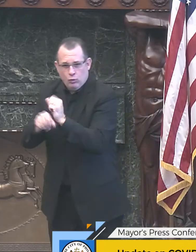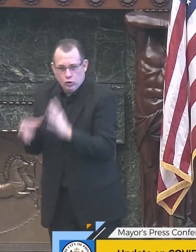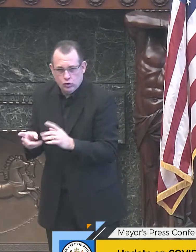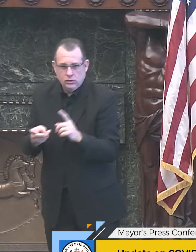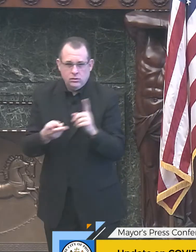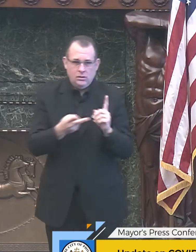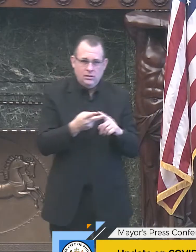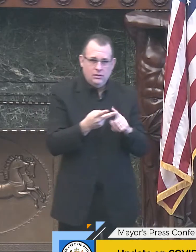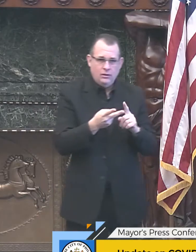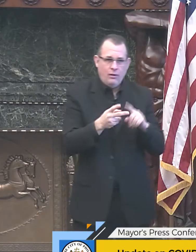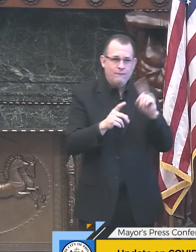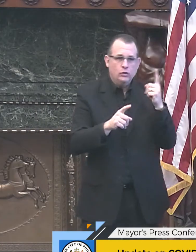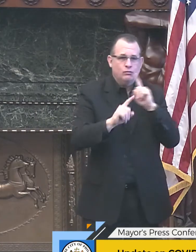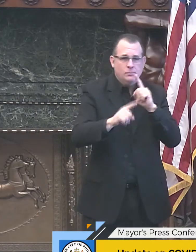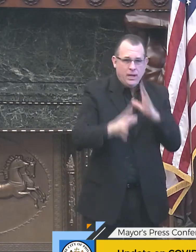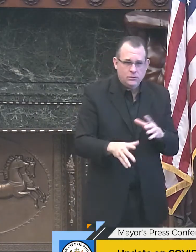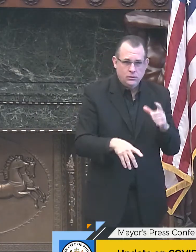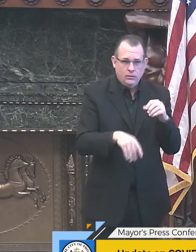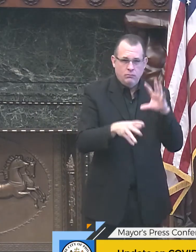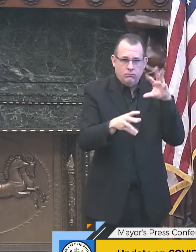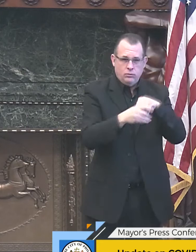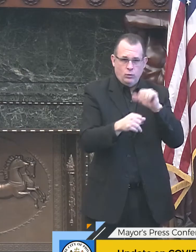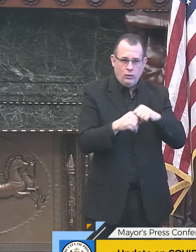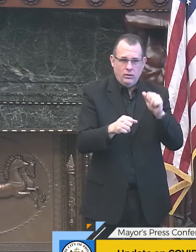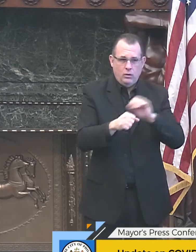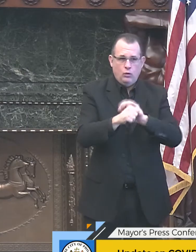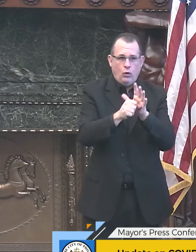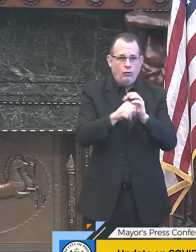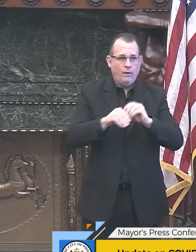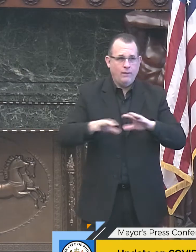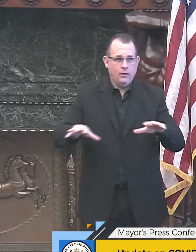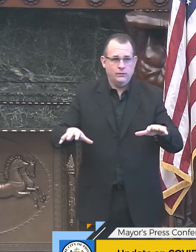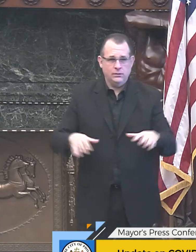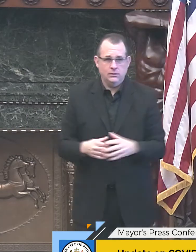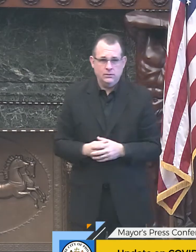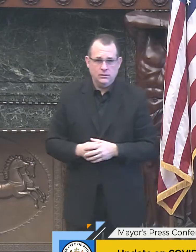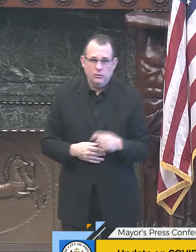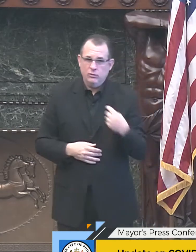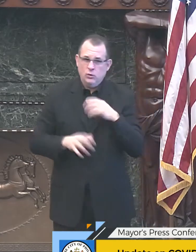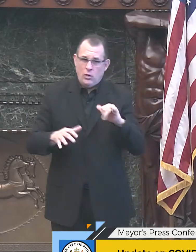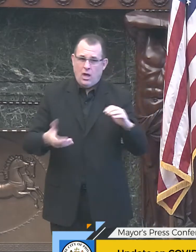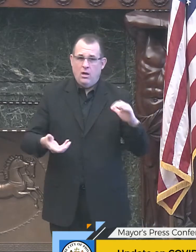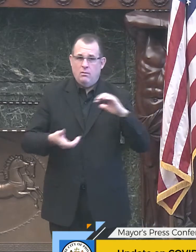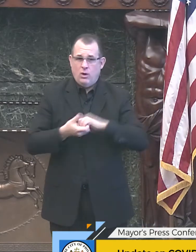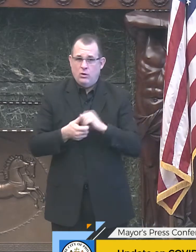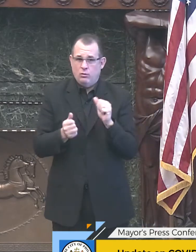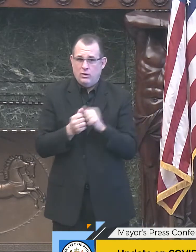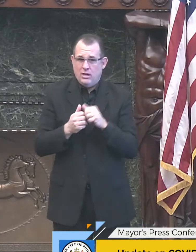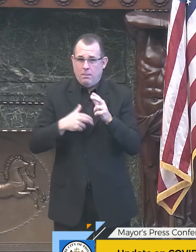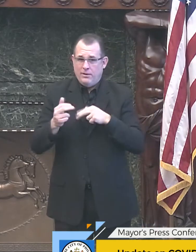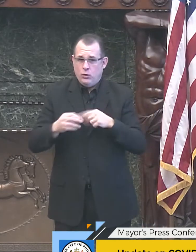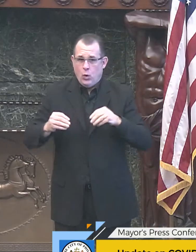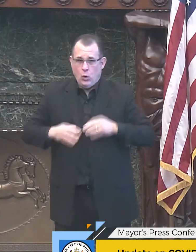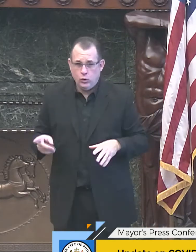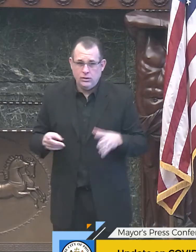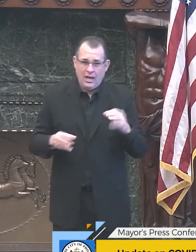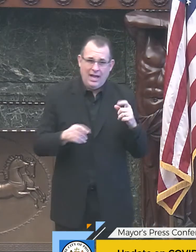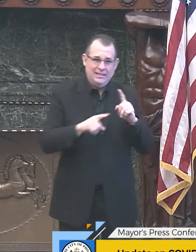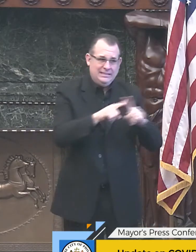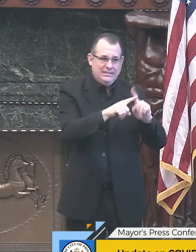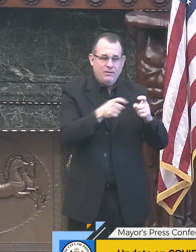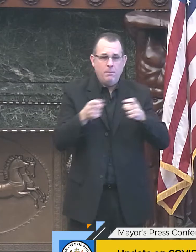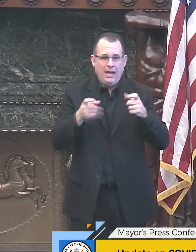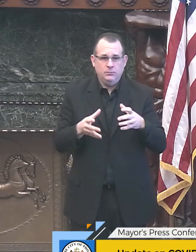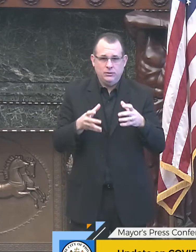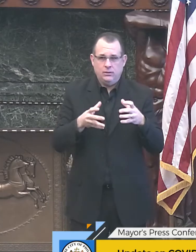the COVID-19 pandemic. We're doing this in partnership with the Building Owners and Managements Association of Philadelphia,